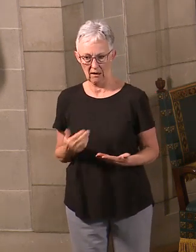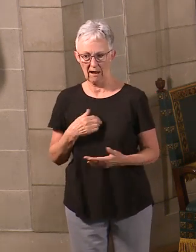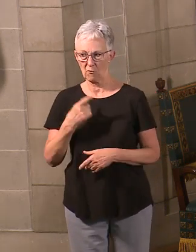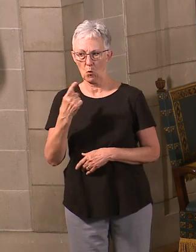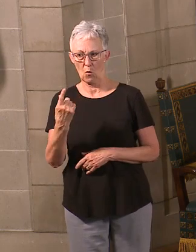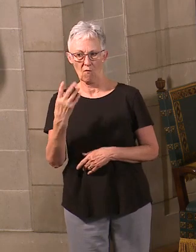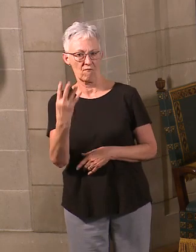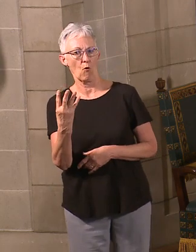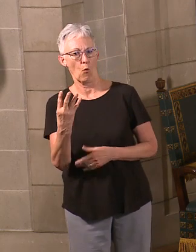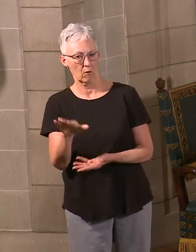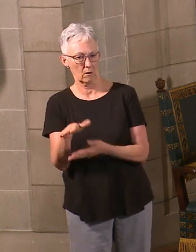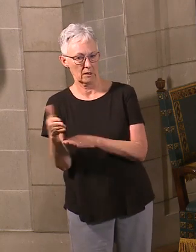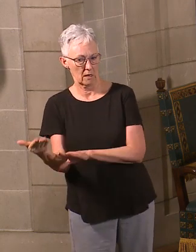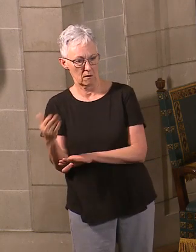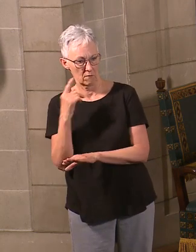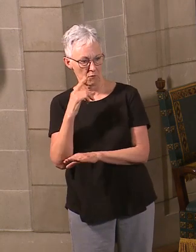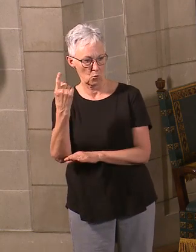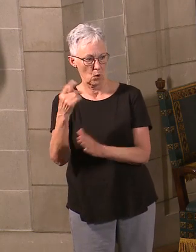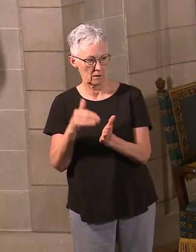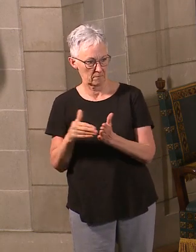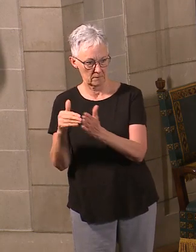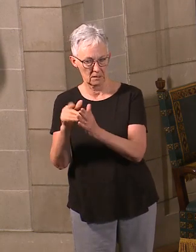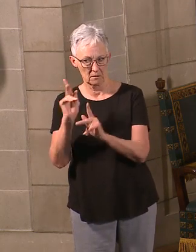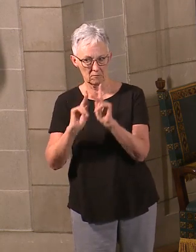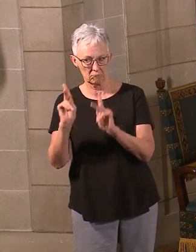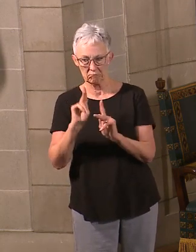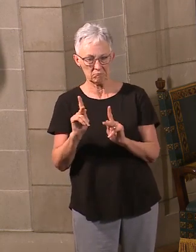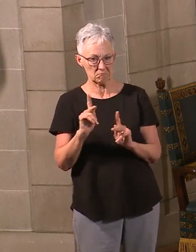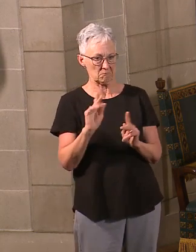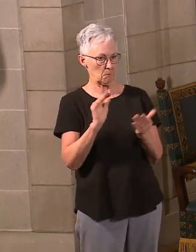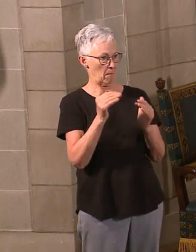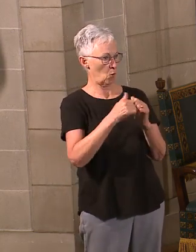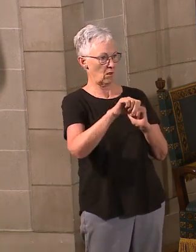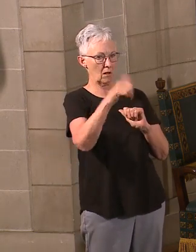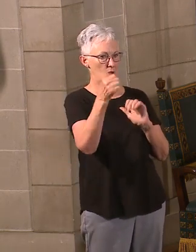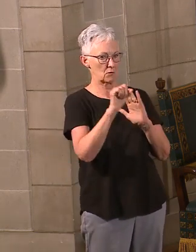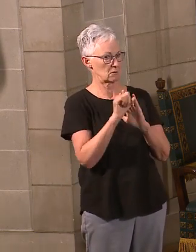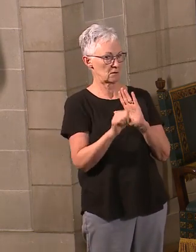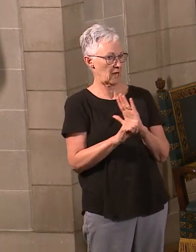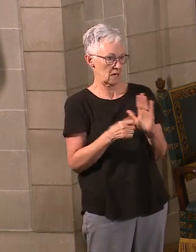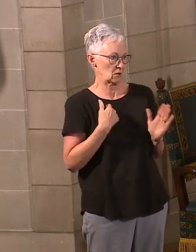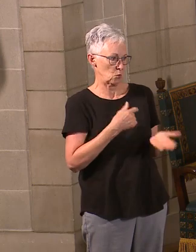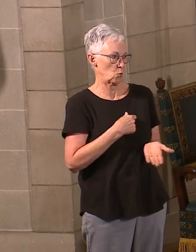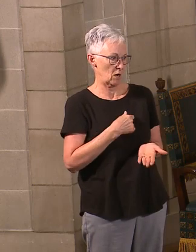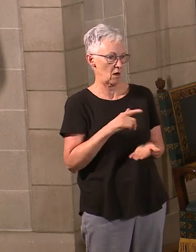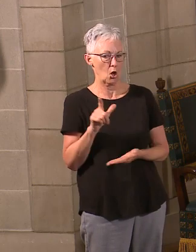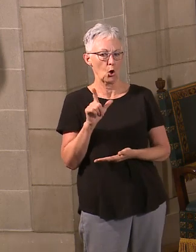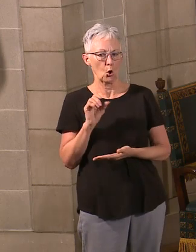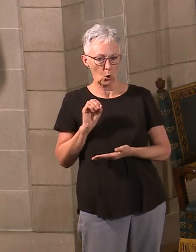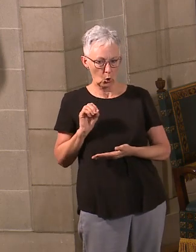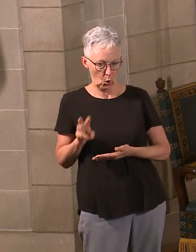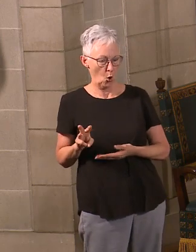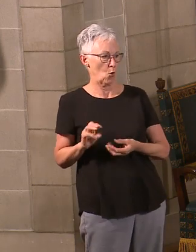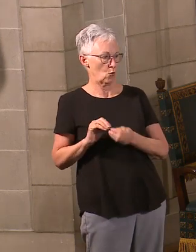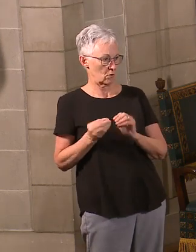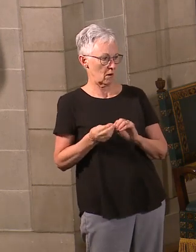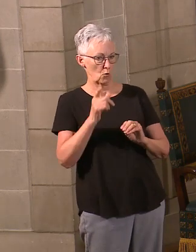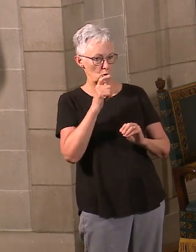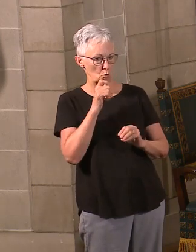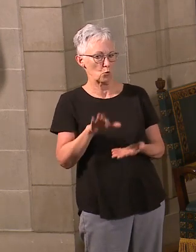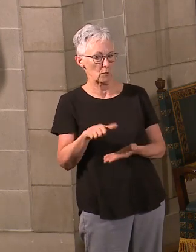some of our adjacent states, we haven't been as impacted, and we want to keep it that way. We want to continue to have people focus on